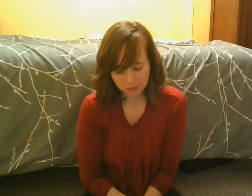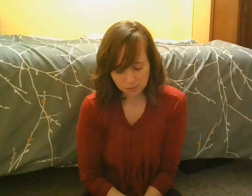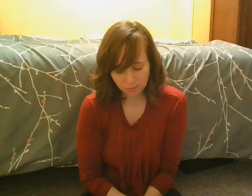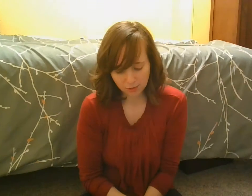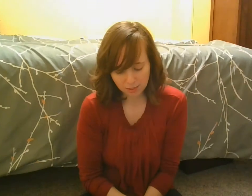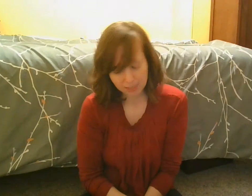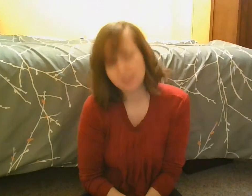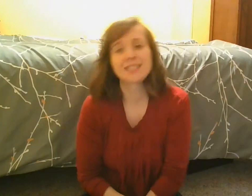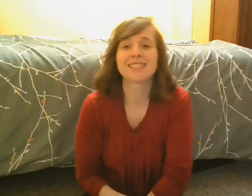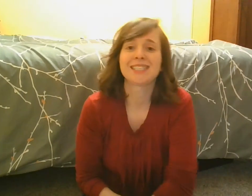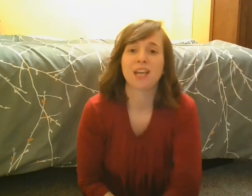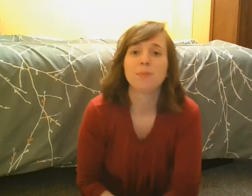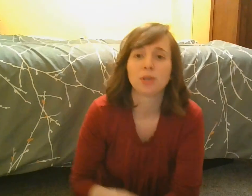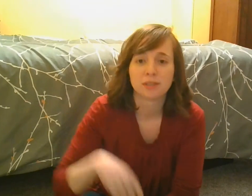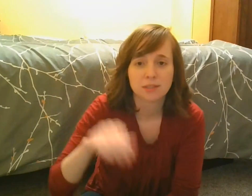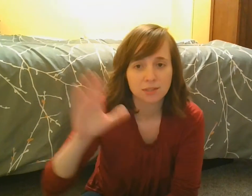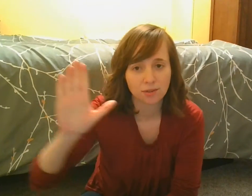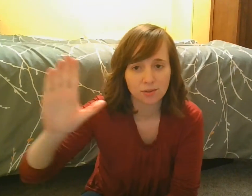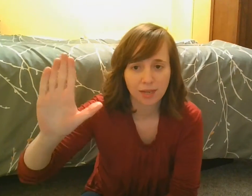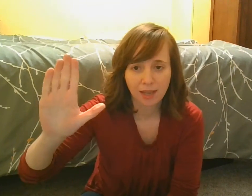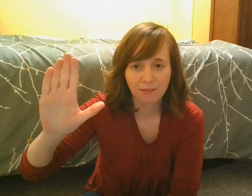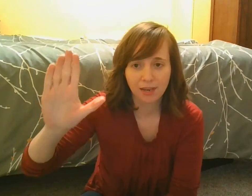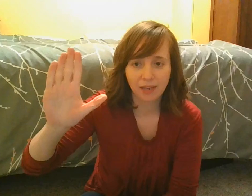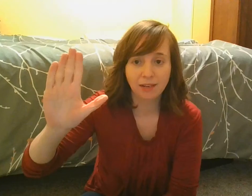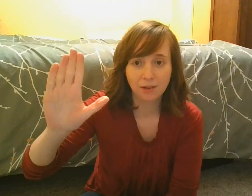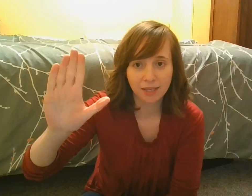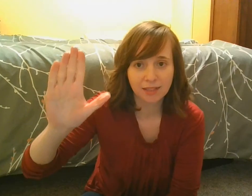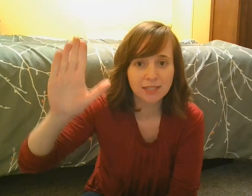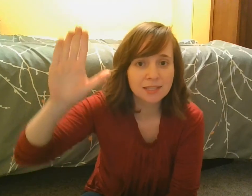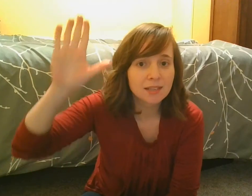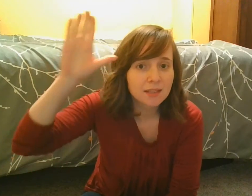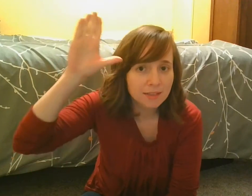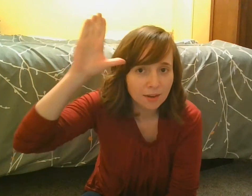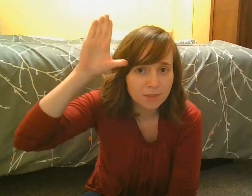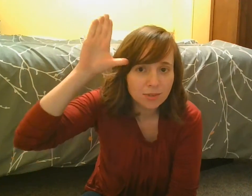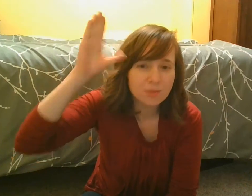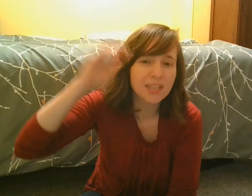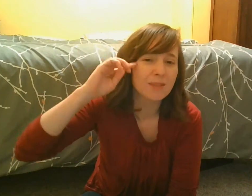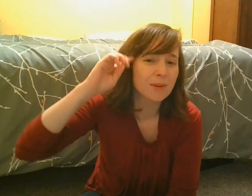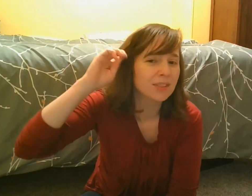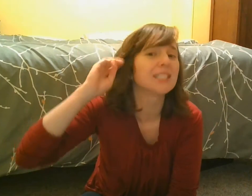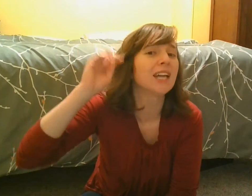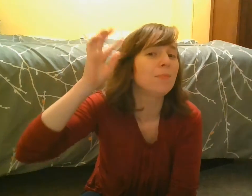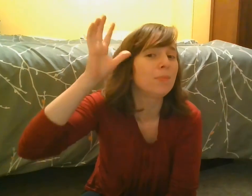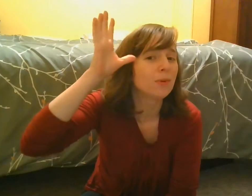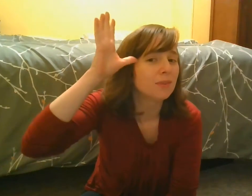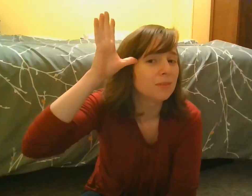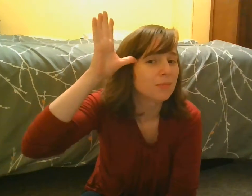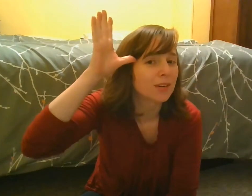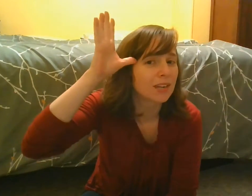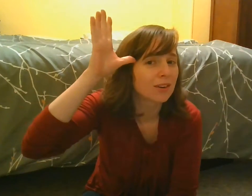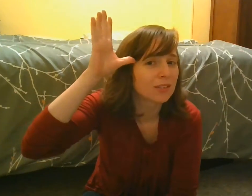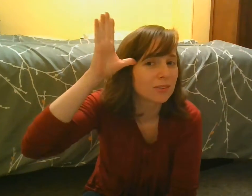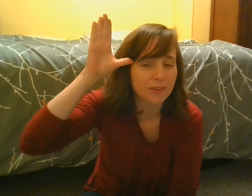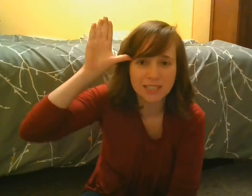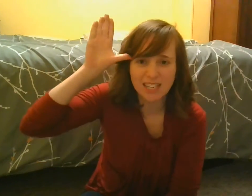Next one is stubborn. So have a hand out like this, thumb to like about the temple, about here at your face, and